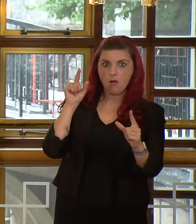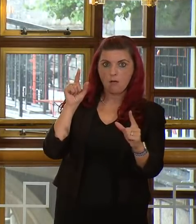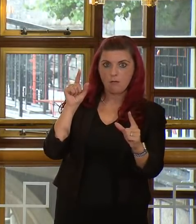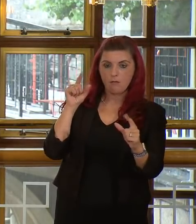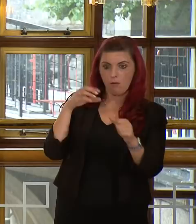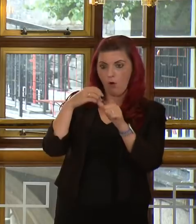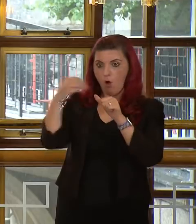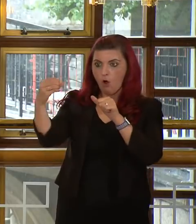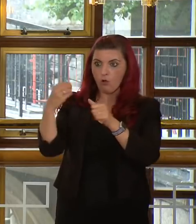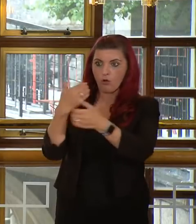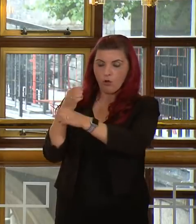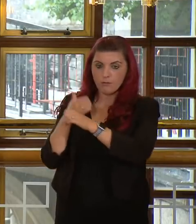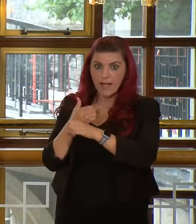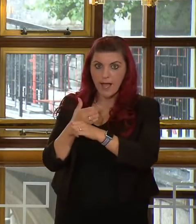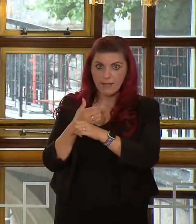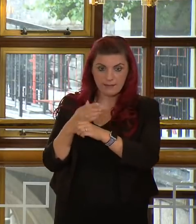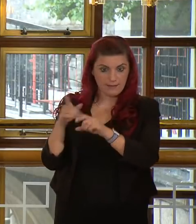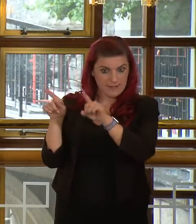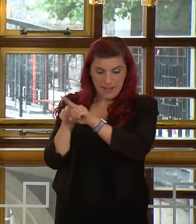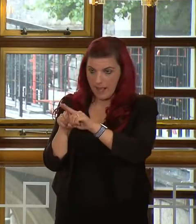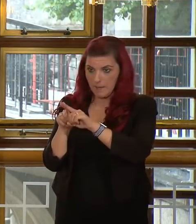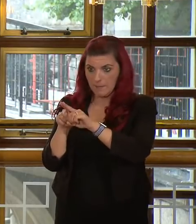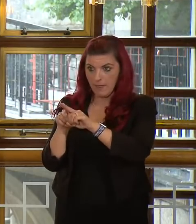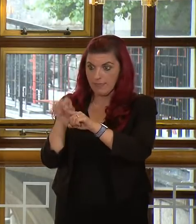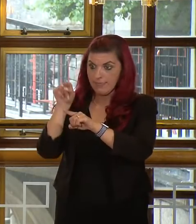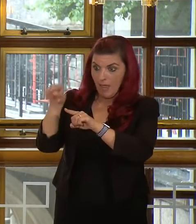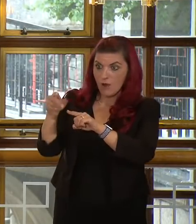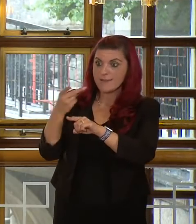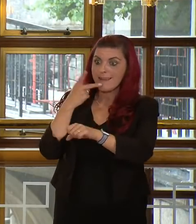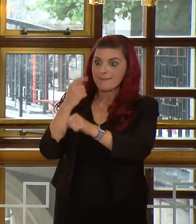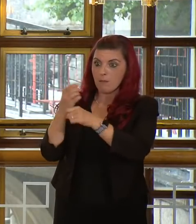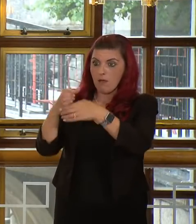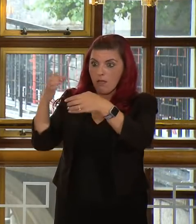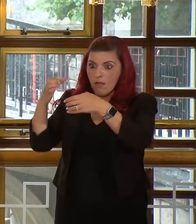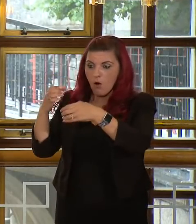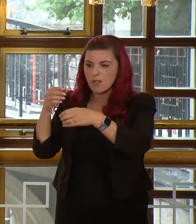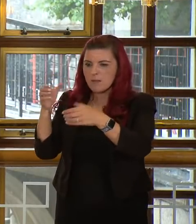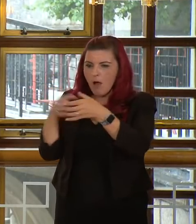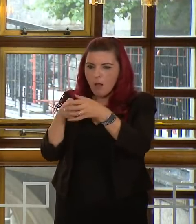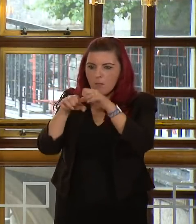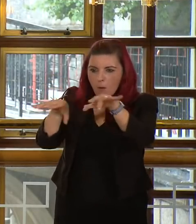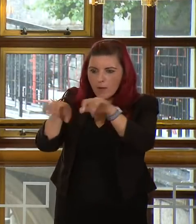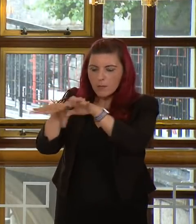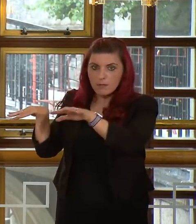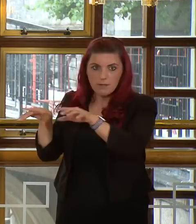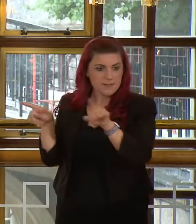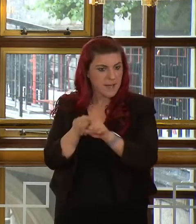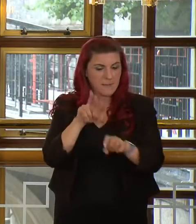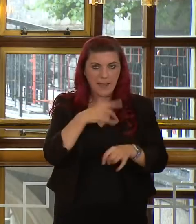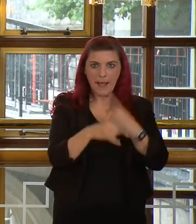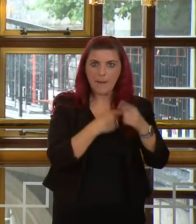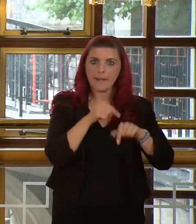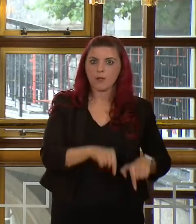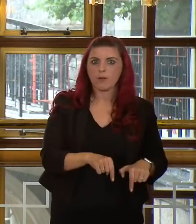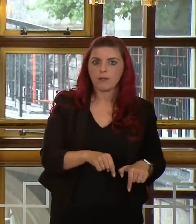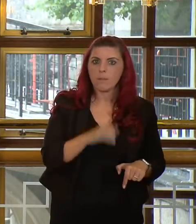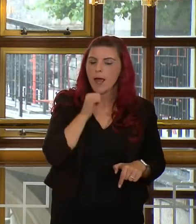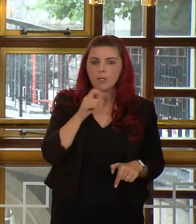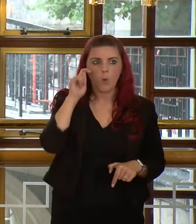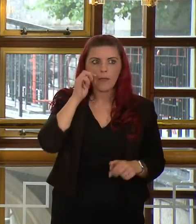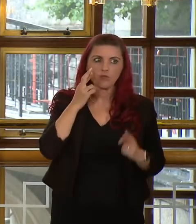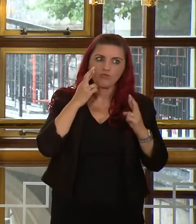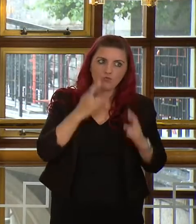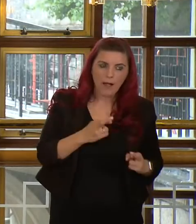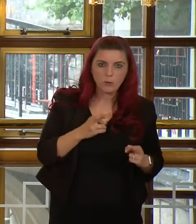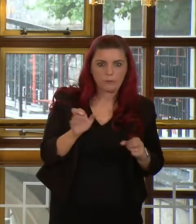further spikes or further outbreaks are not only possible, they're also likely. But I don't think it'd be right to keep the country in